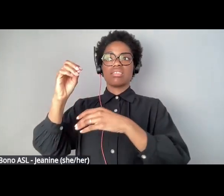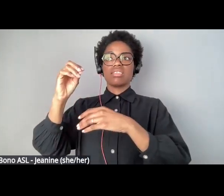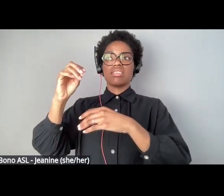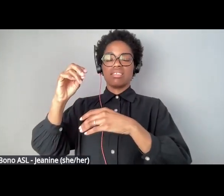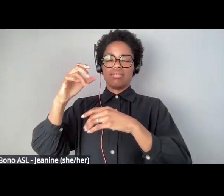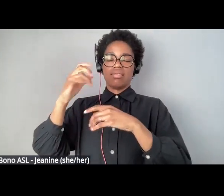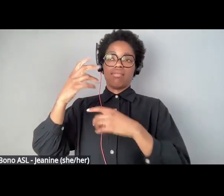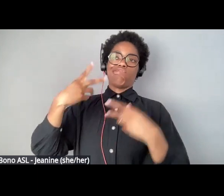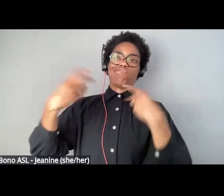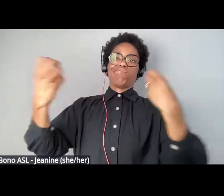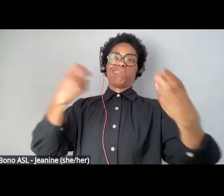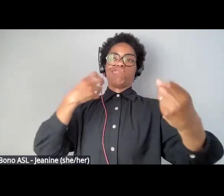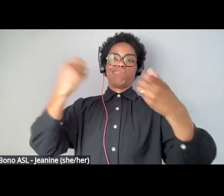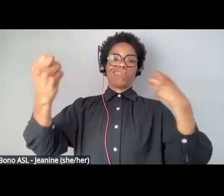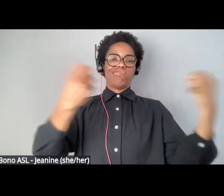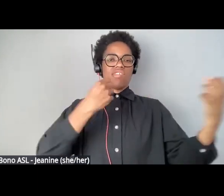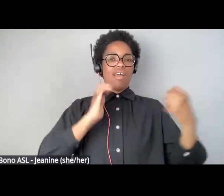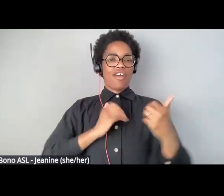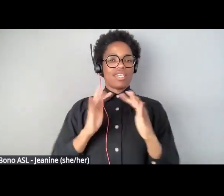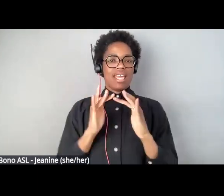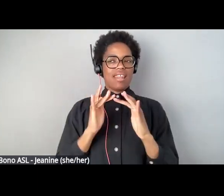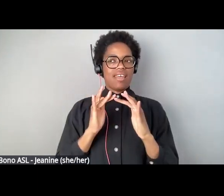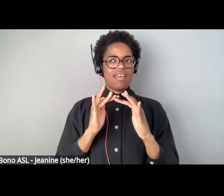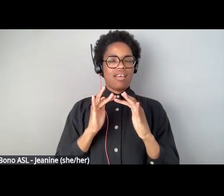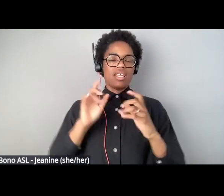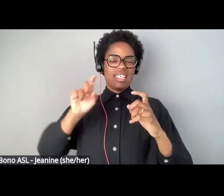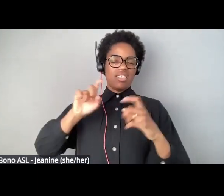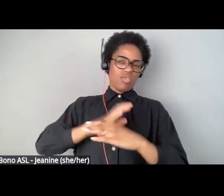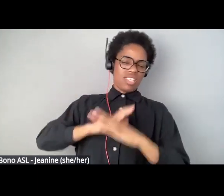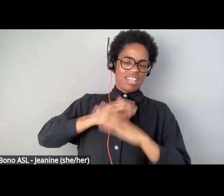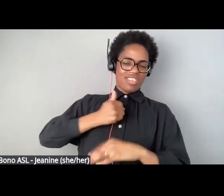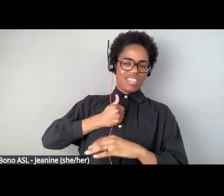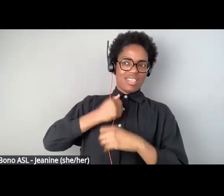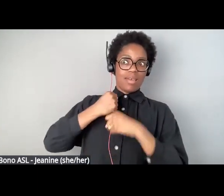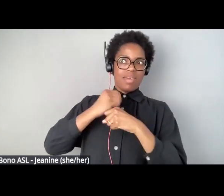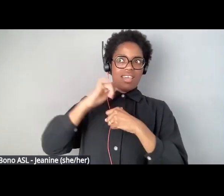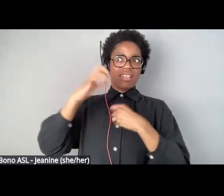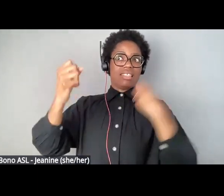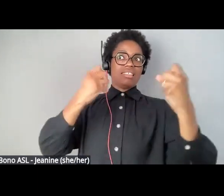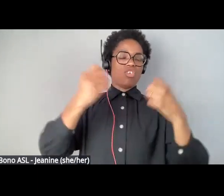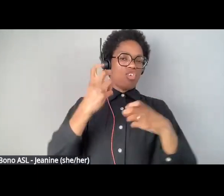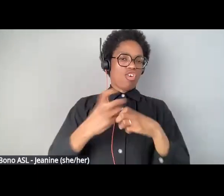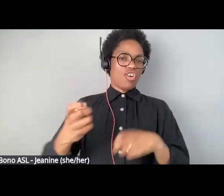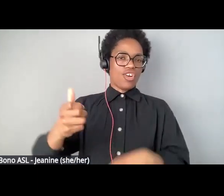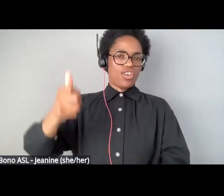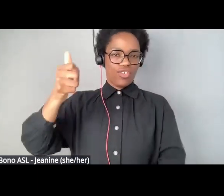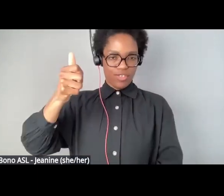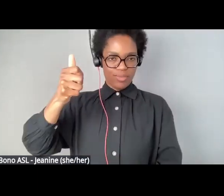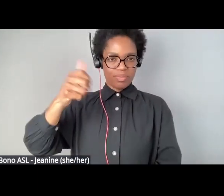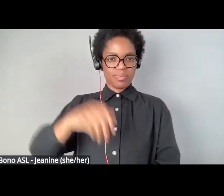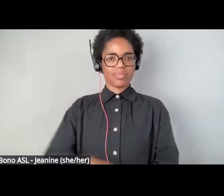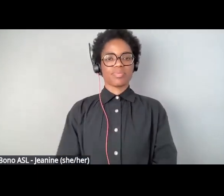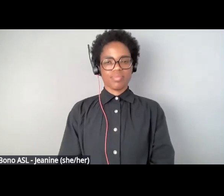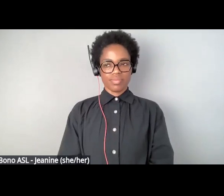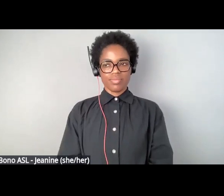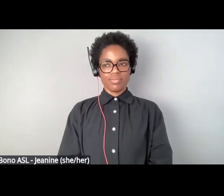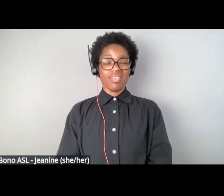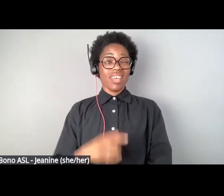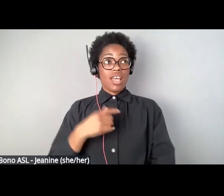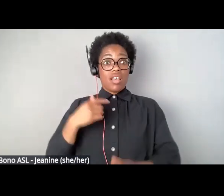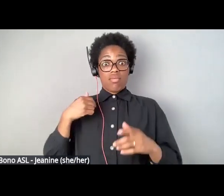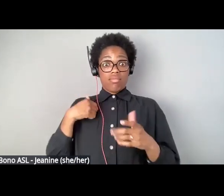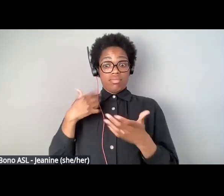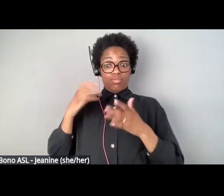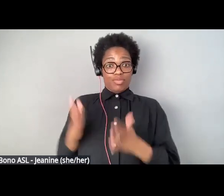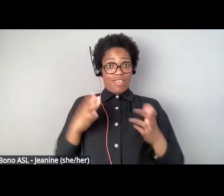urgency. We're not about perfection. It'll sneak up on you. It sneaks up on me. Like, I'm not gonna lie, in writing this, I got really like, am I doing enough to help people,